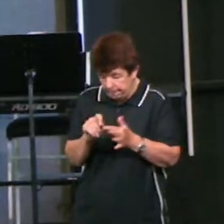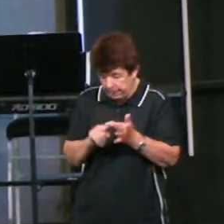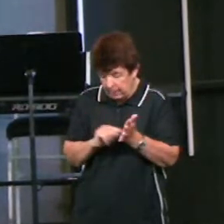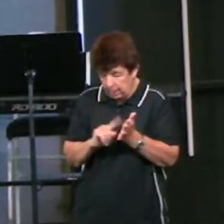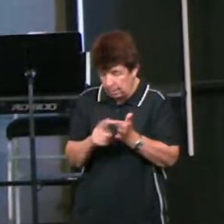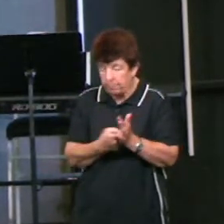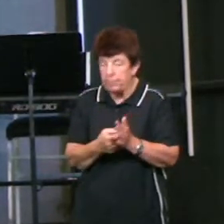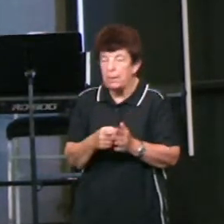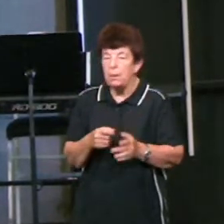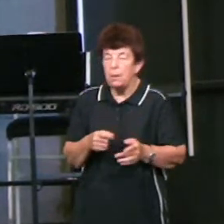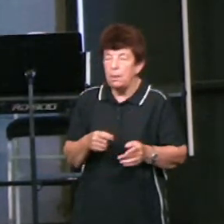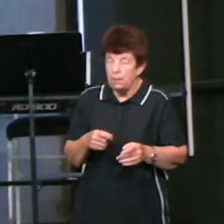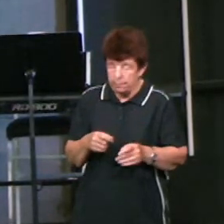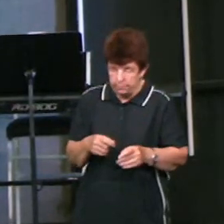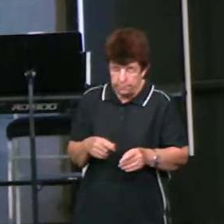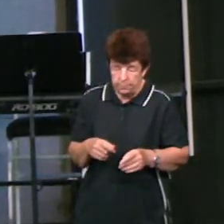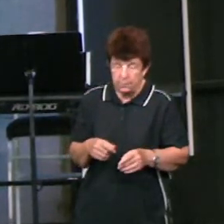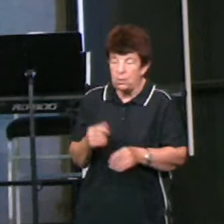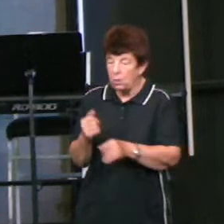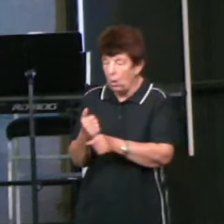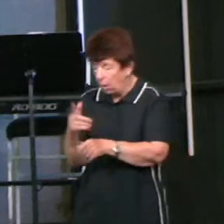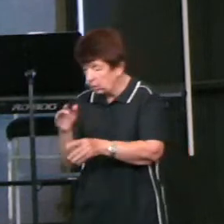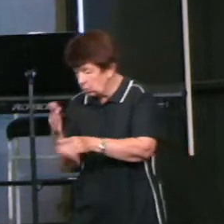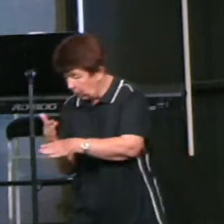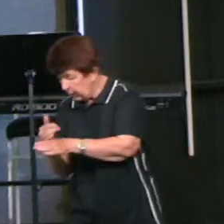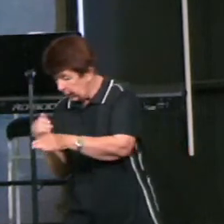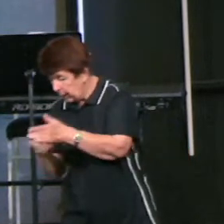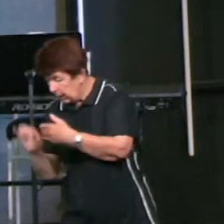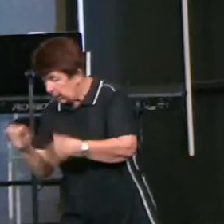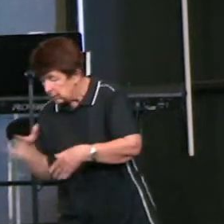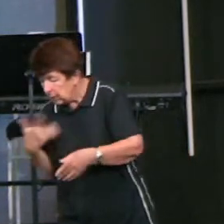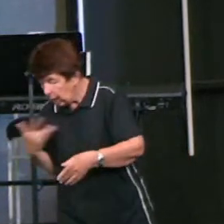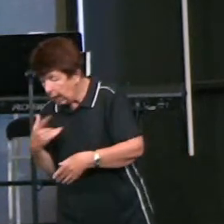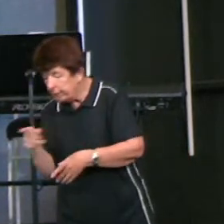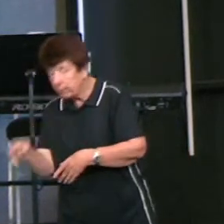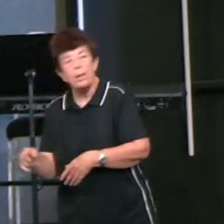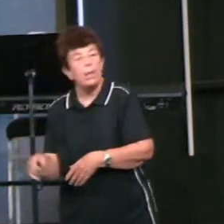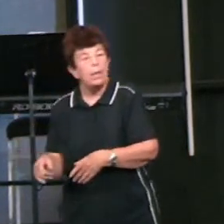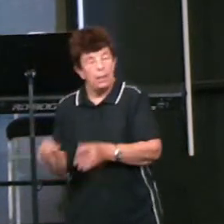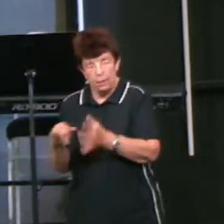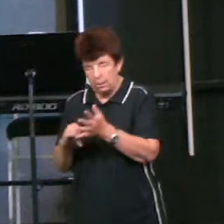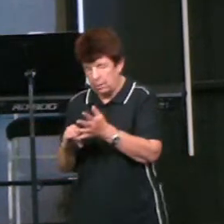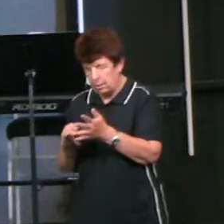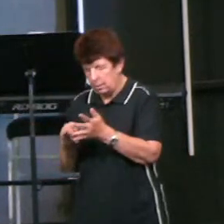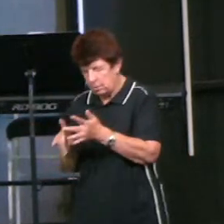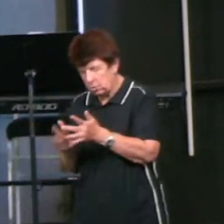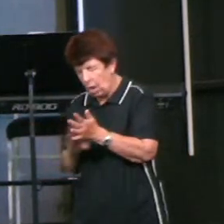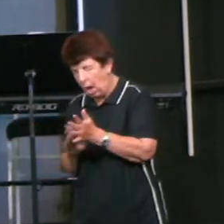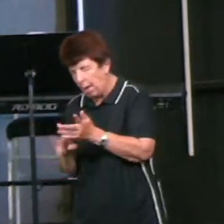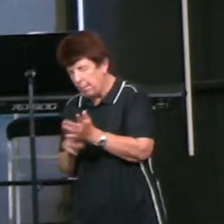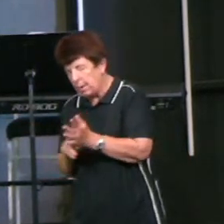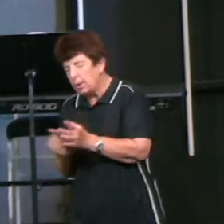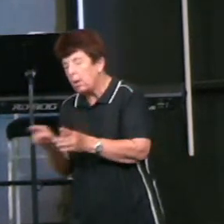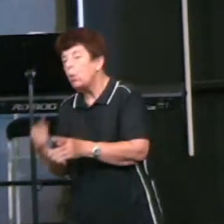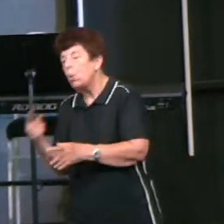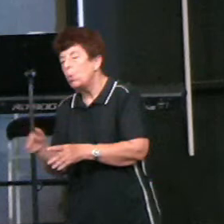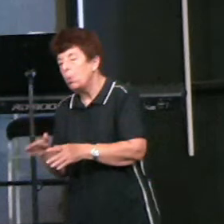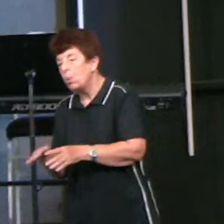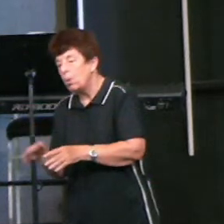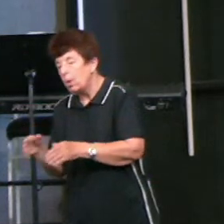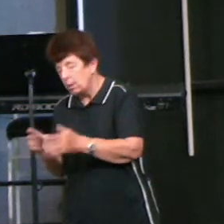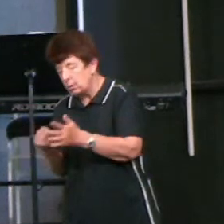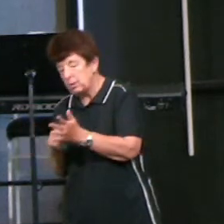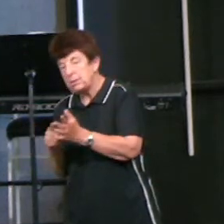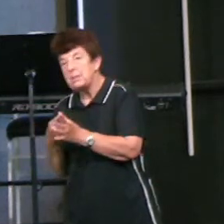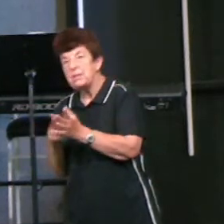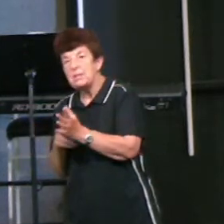working in Peter's life. Right, we're told that he's with a Simon, a tanner, whose house is by the sea. And we might read that and